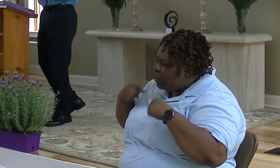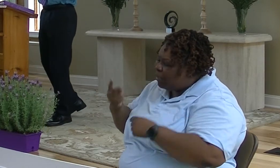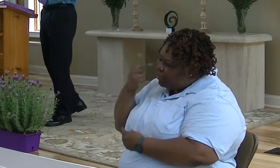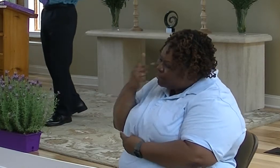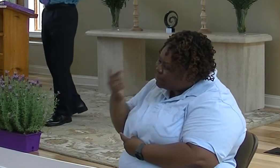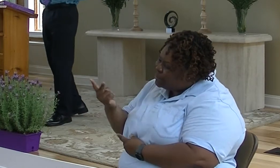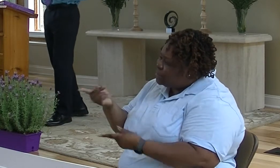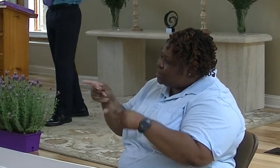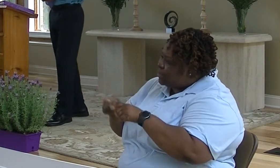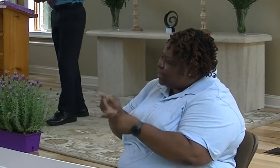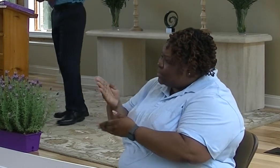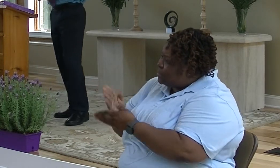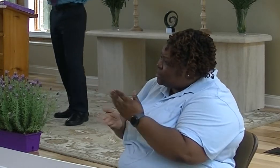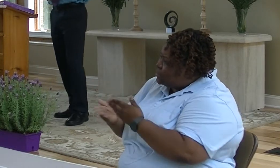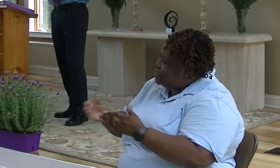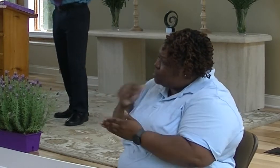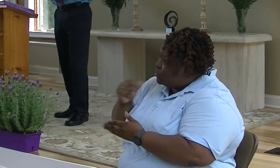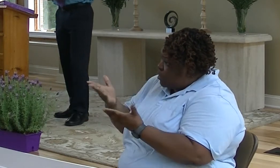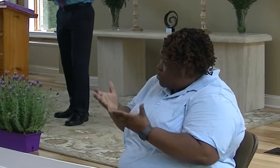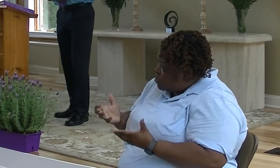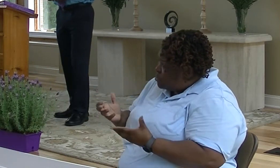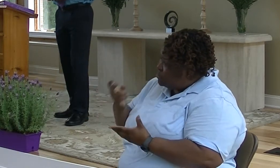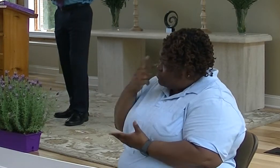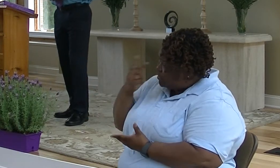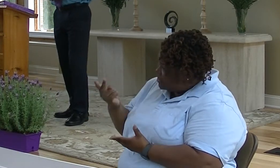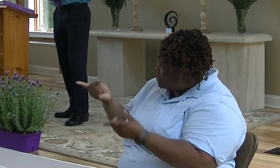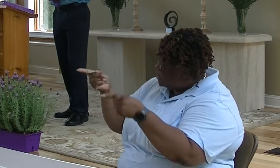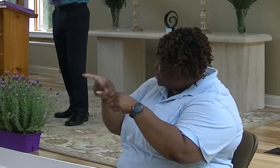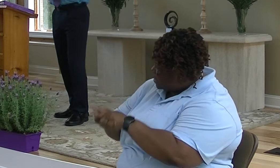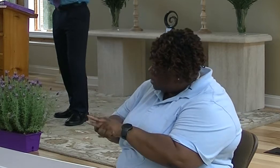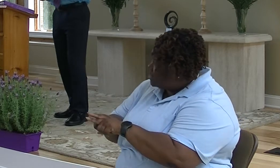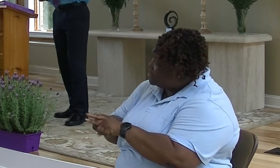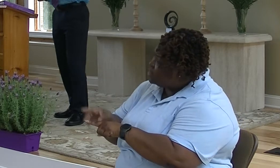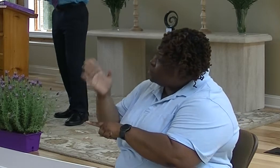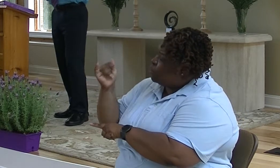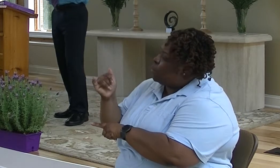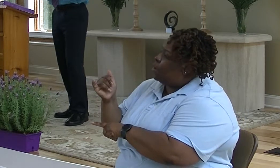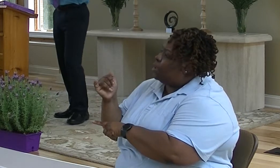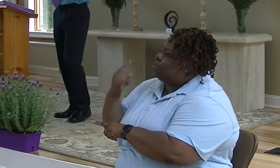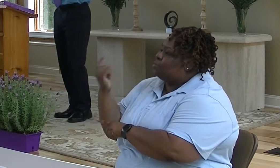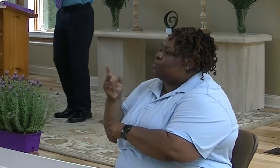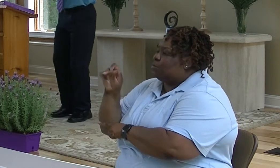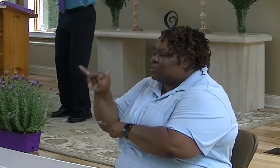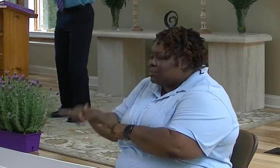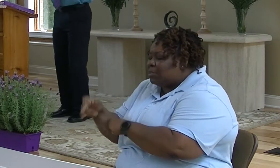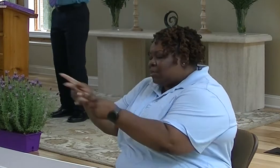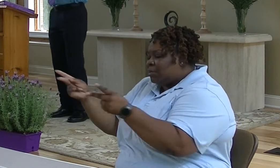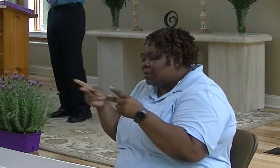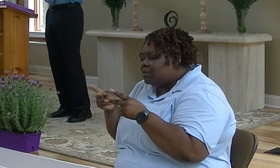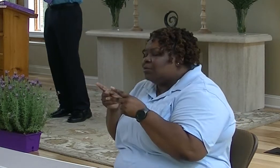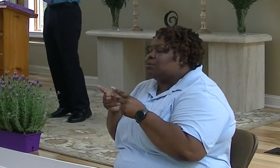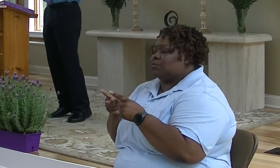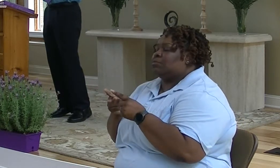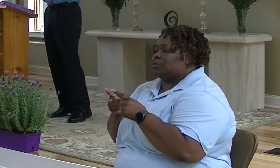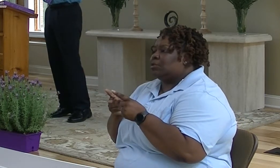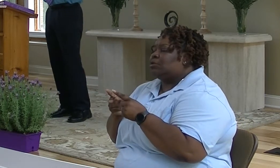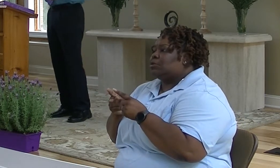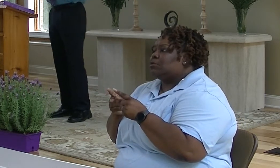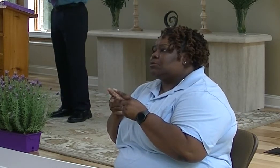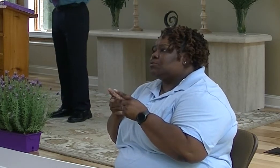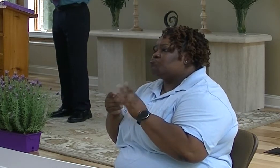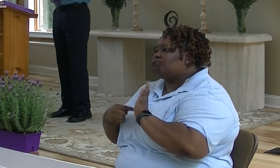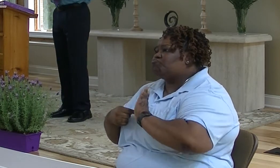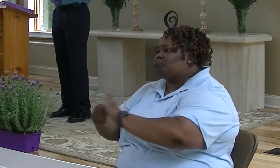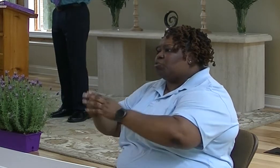as something that you may not want to be seen as. Because it's only in that place of bearing